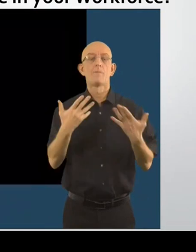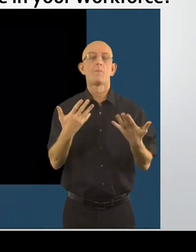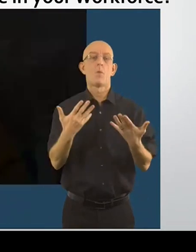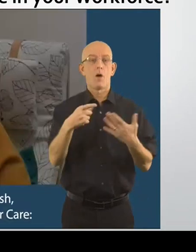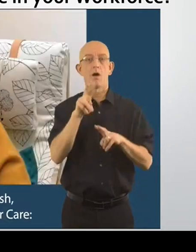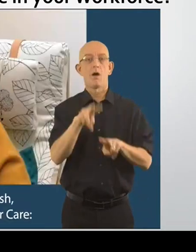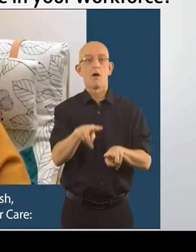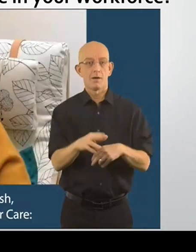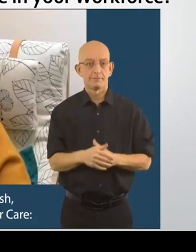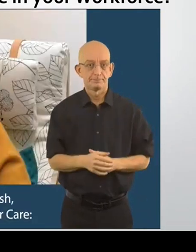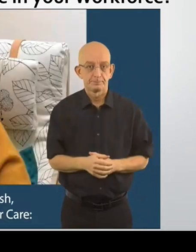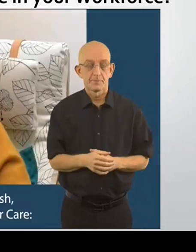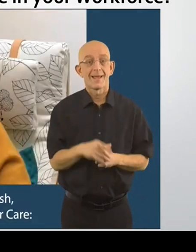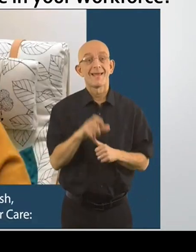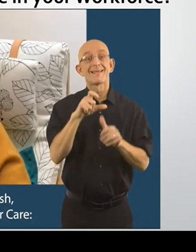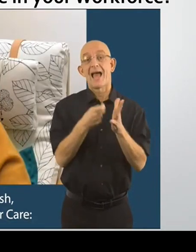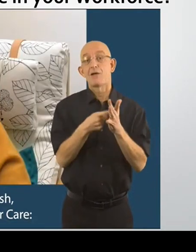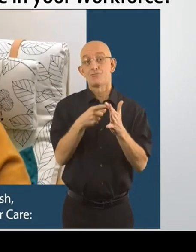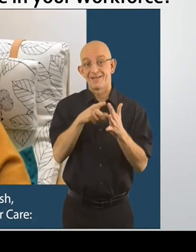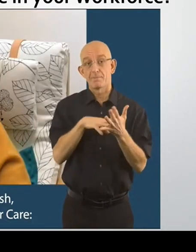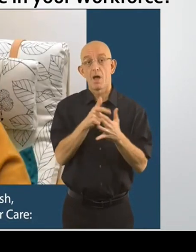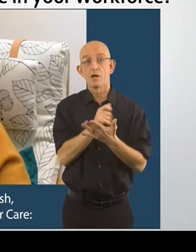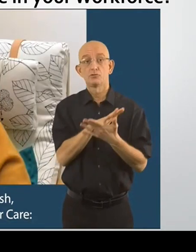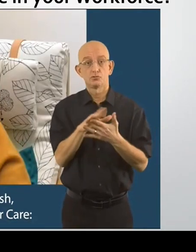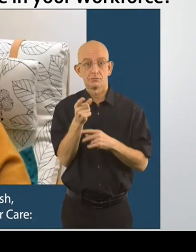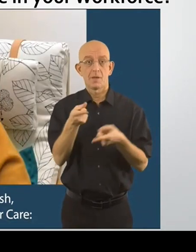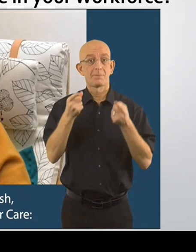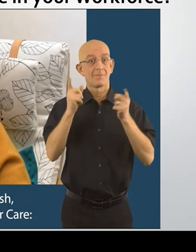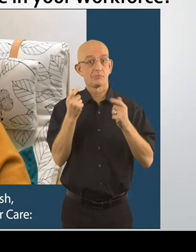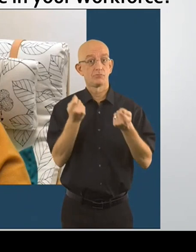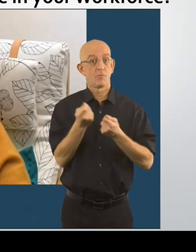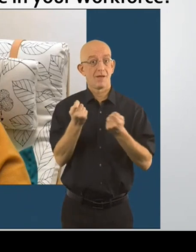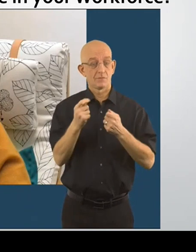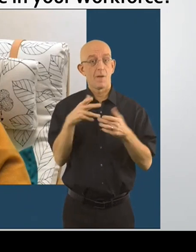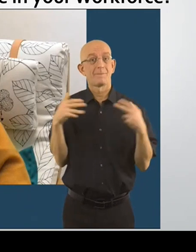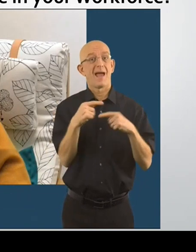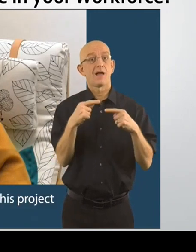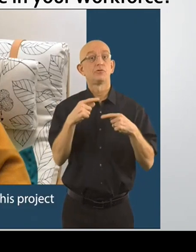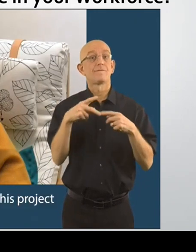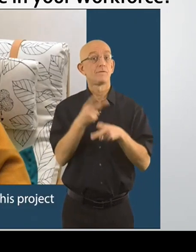that. The next speaker is Carrie Marsh, Managing Director of Match Foster Care.